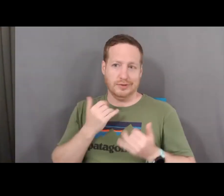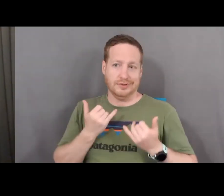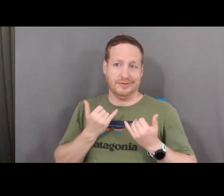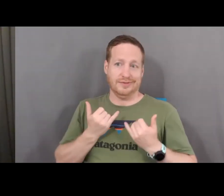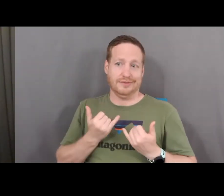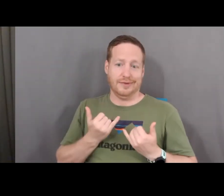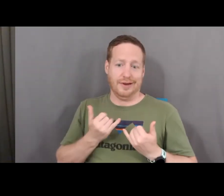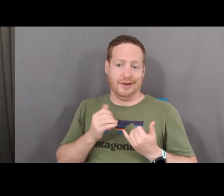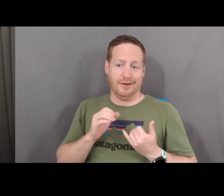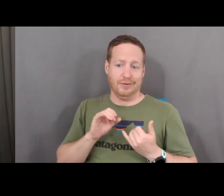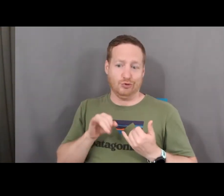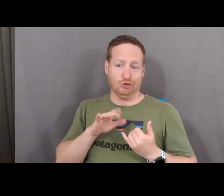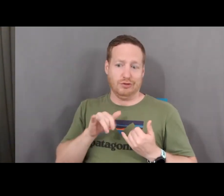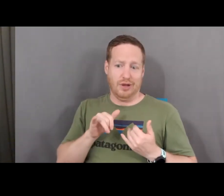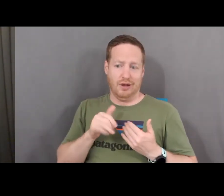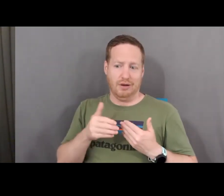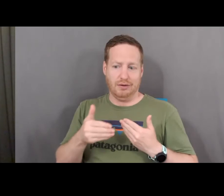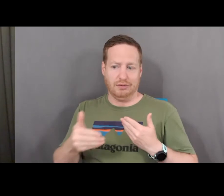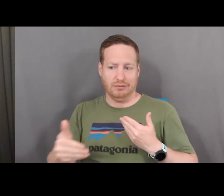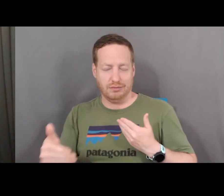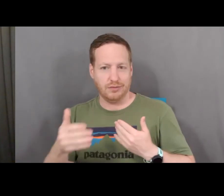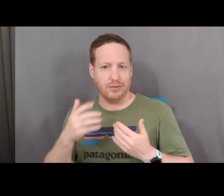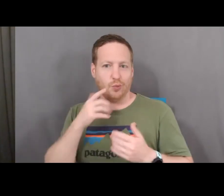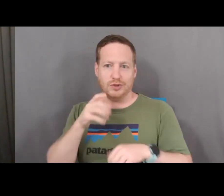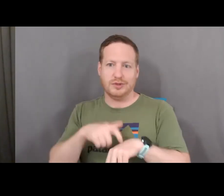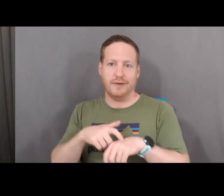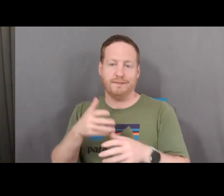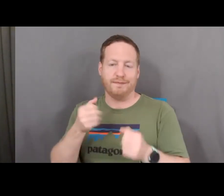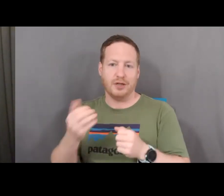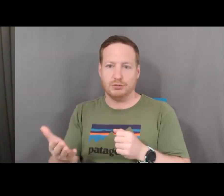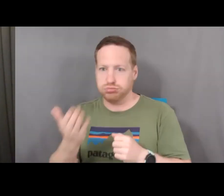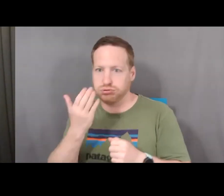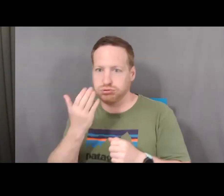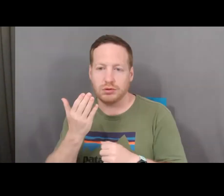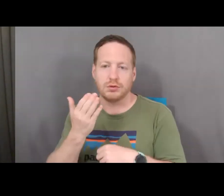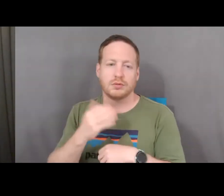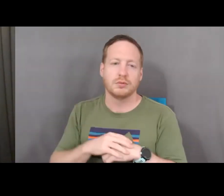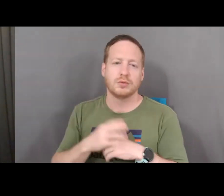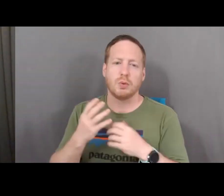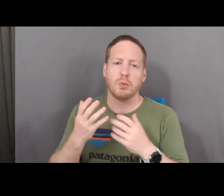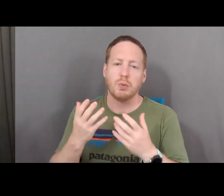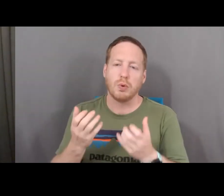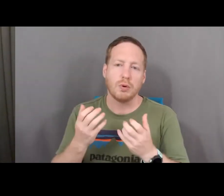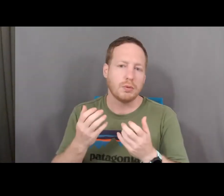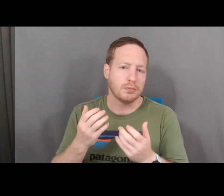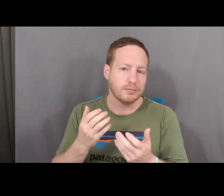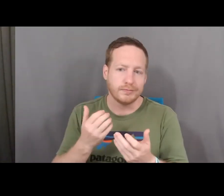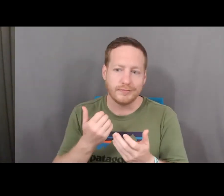you know, usually the commission deals with that. It is now July and November is coming right up.